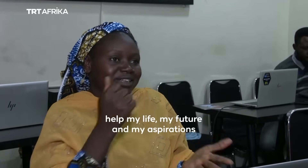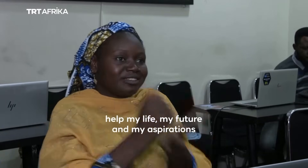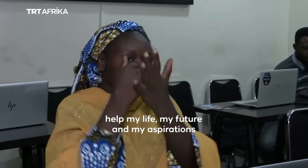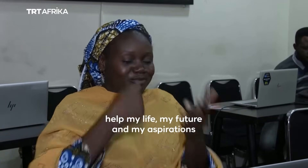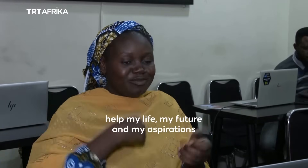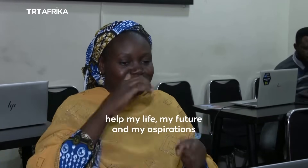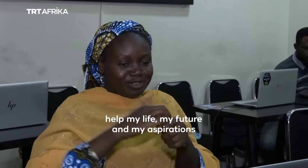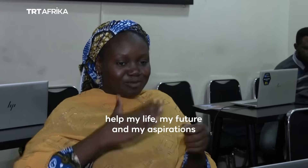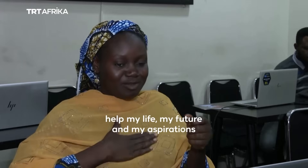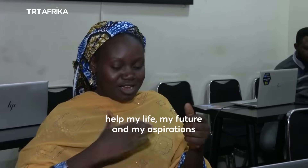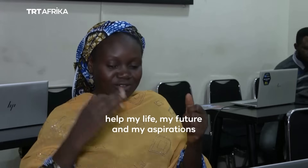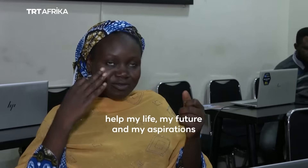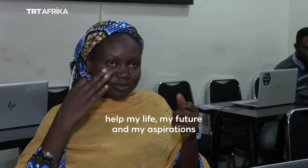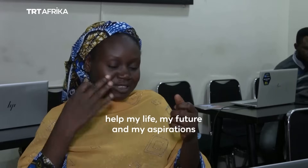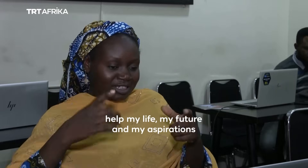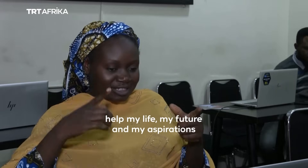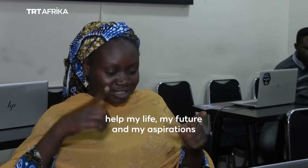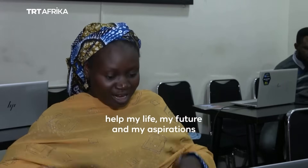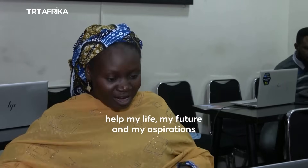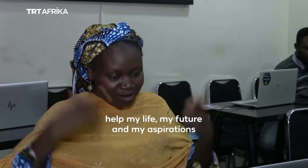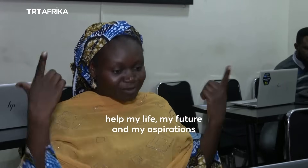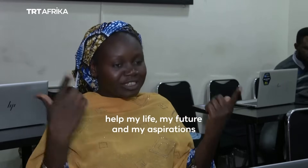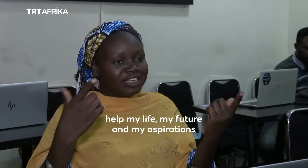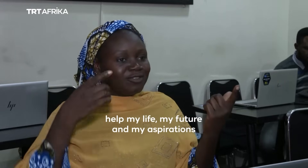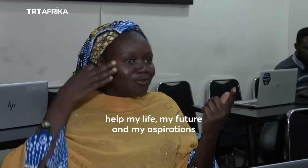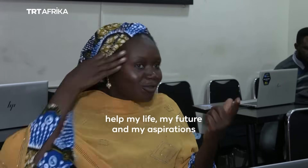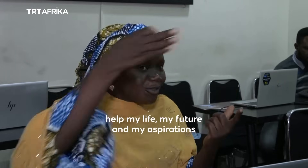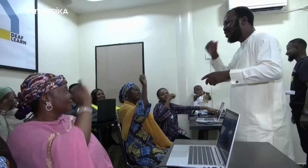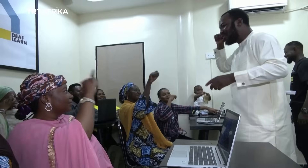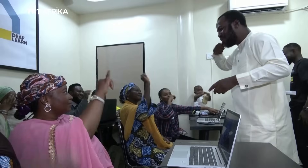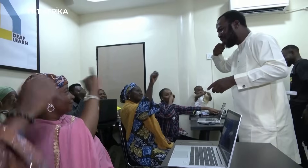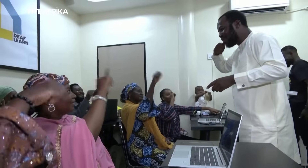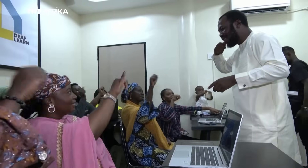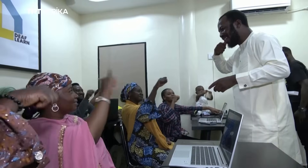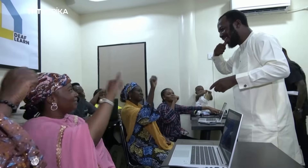Help my life, my future, and my aspirations.